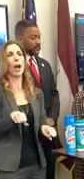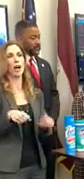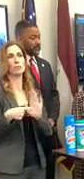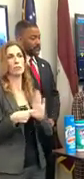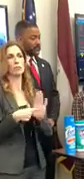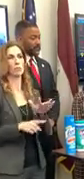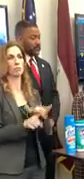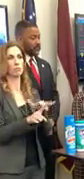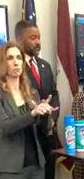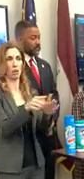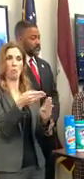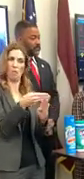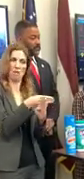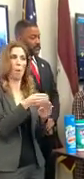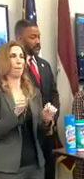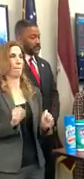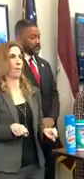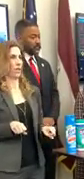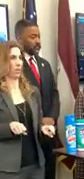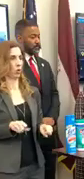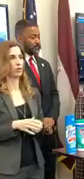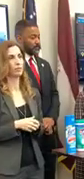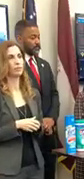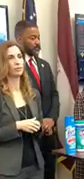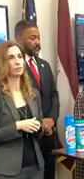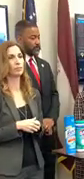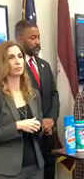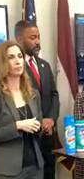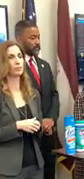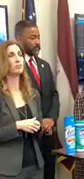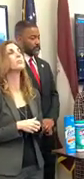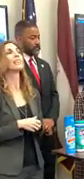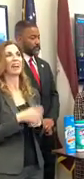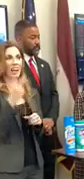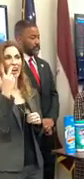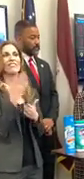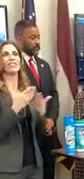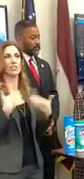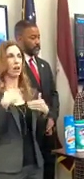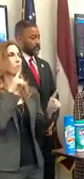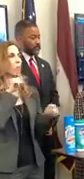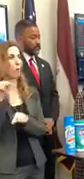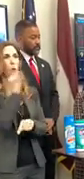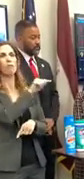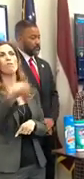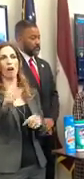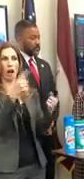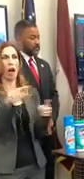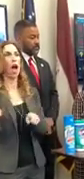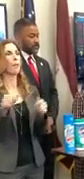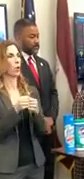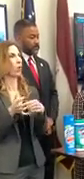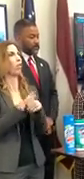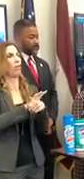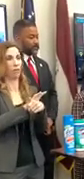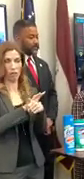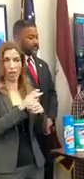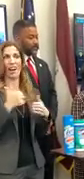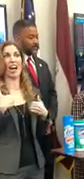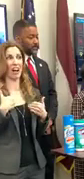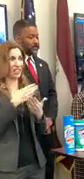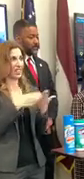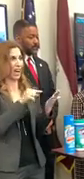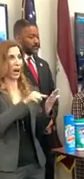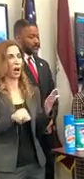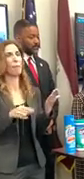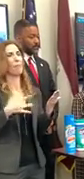show symptoms. There have been reports of this occurring with coronavirus, but this is not thought to be